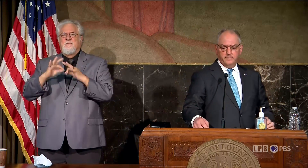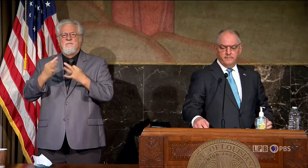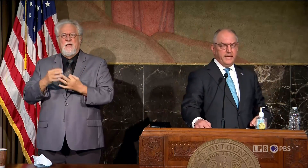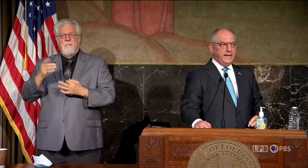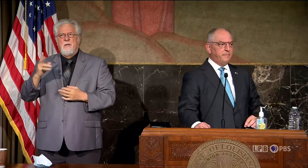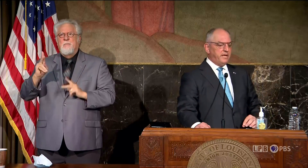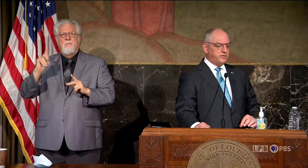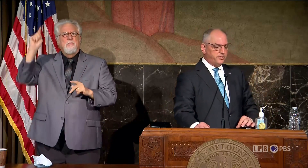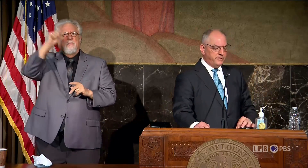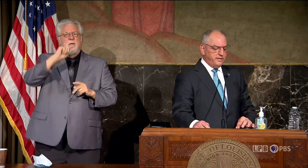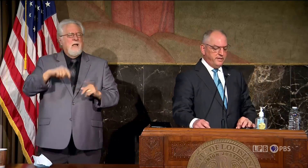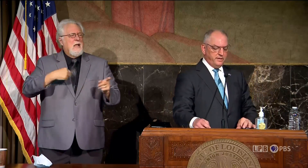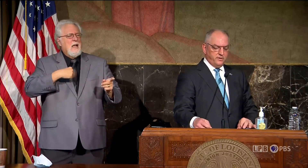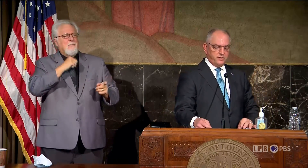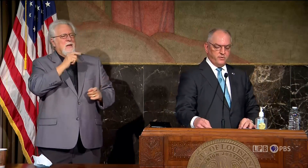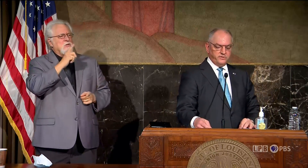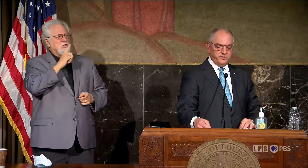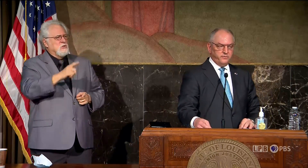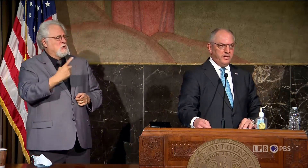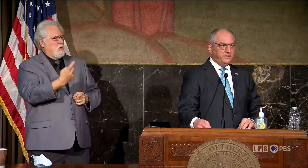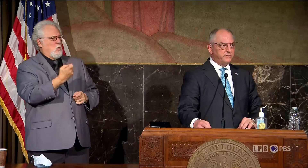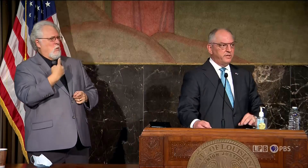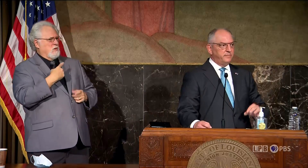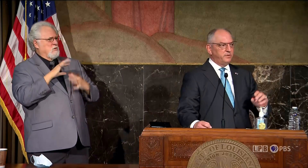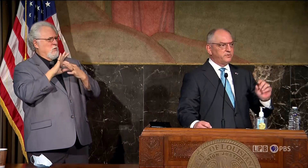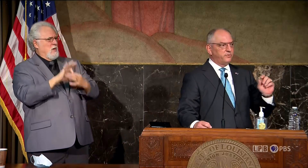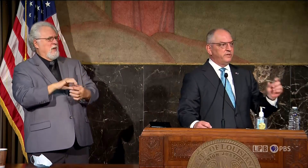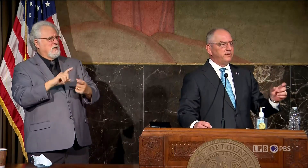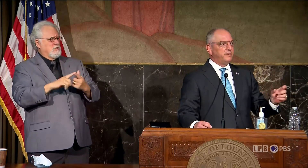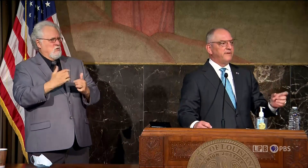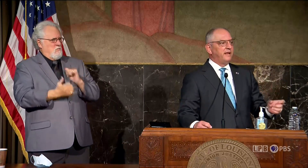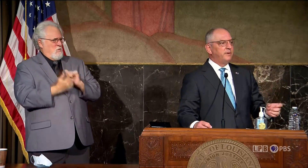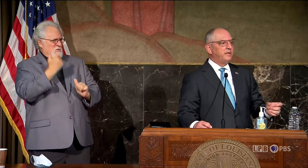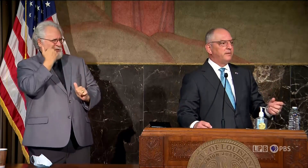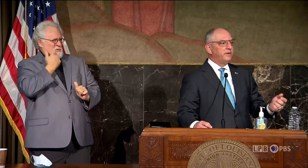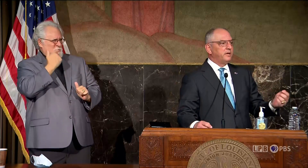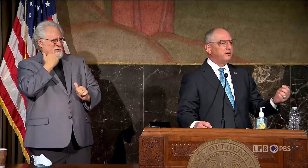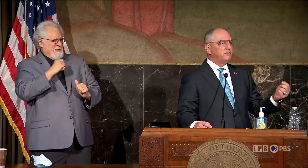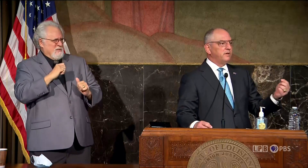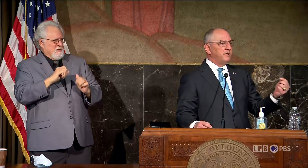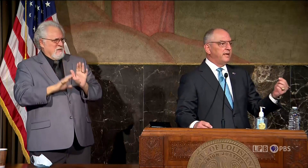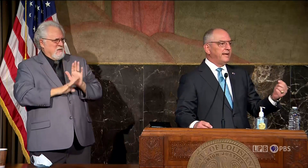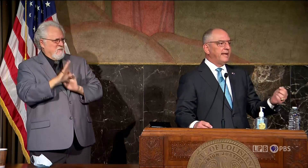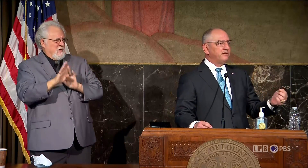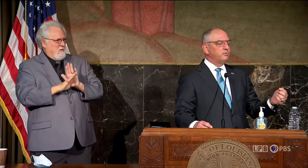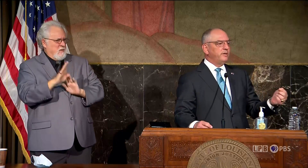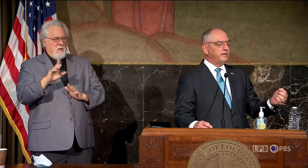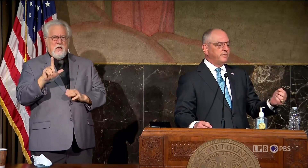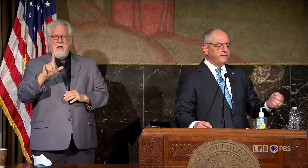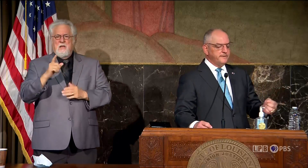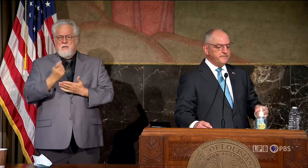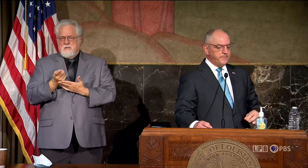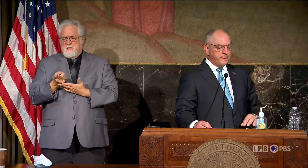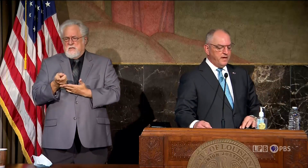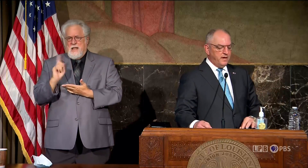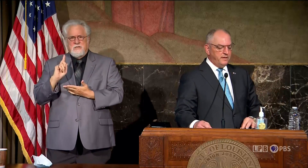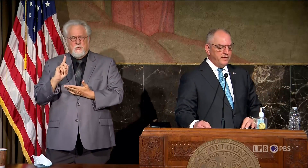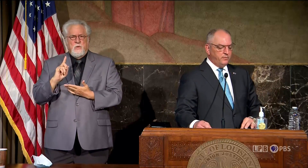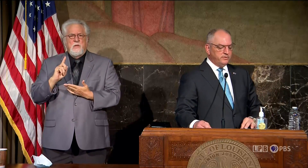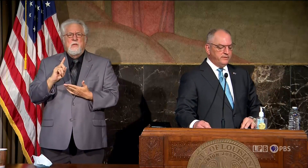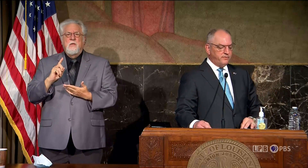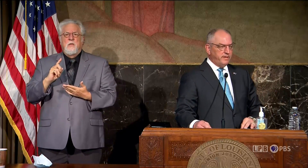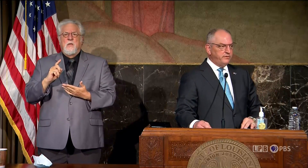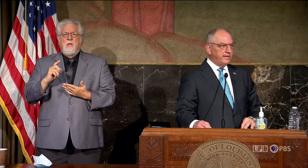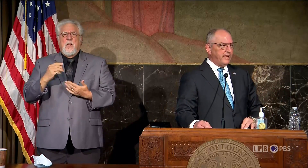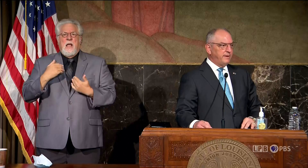still. I'm sure that your question relates to the most recent development there because late last week